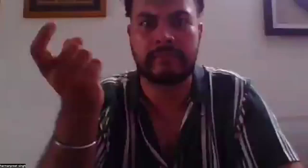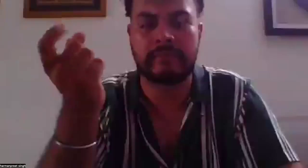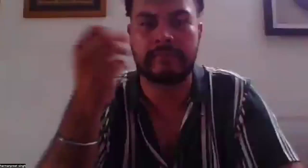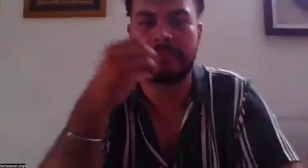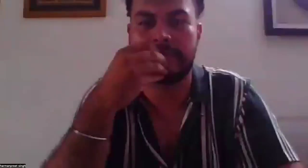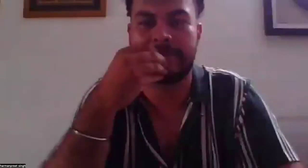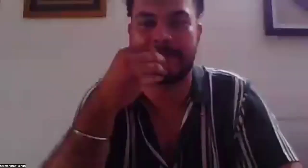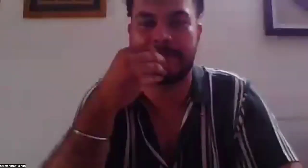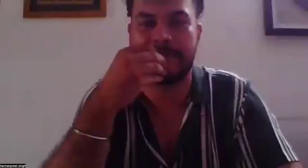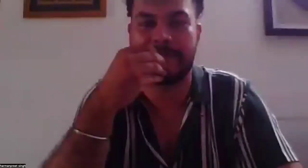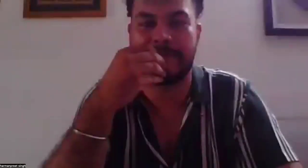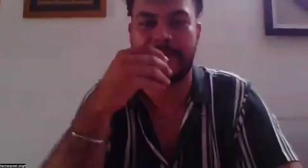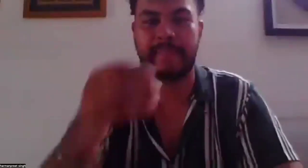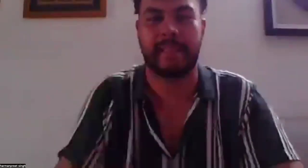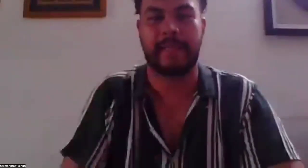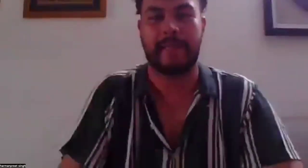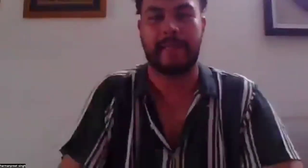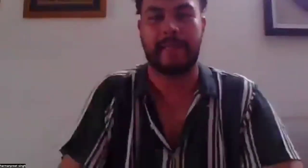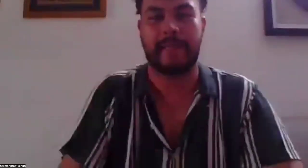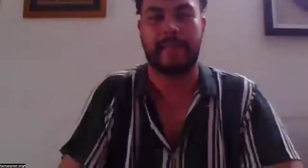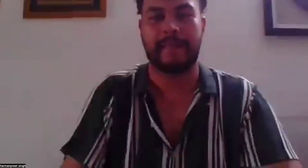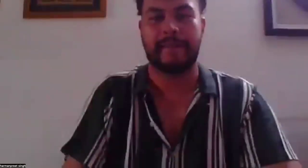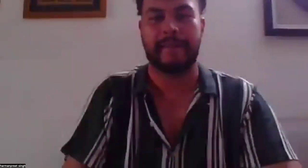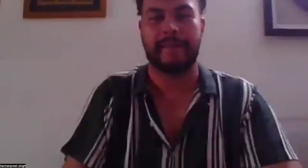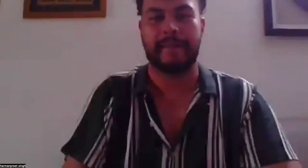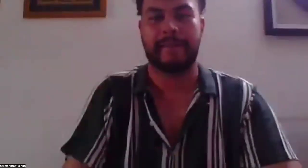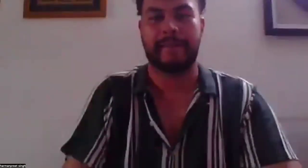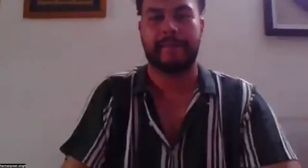Hi. Oh, I think he logged out.